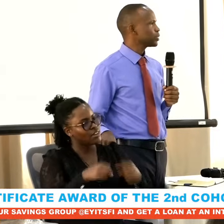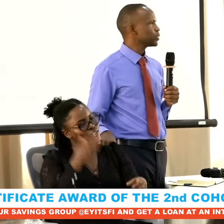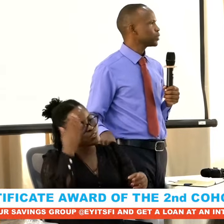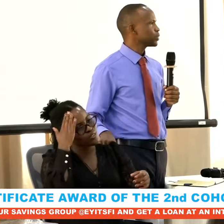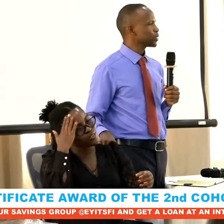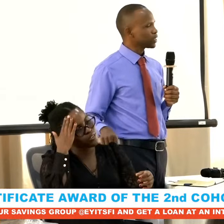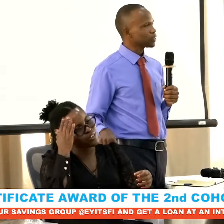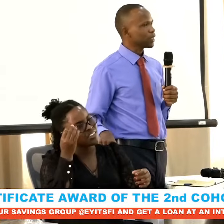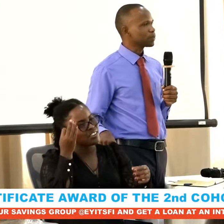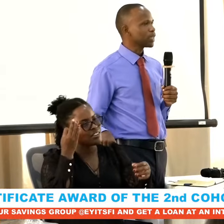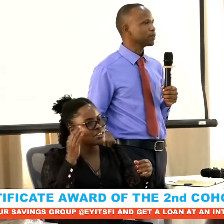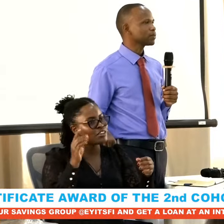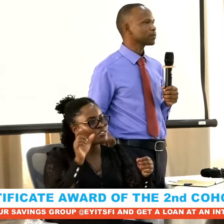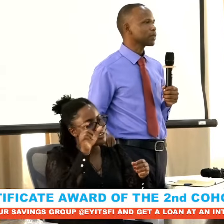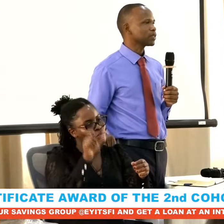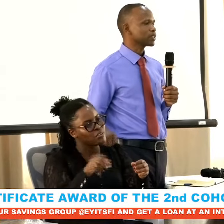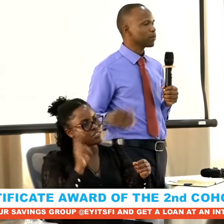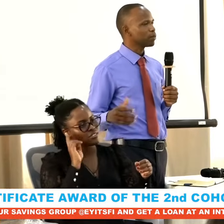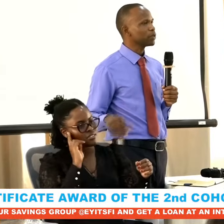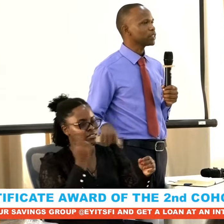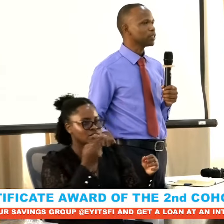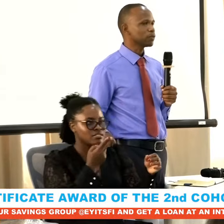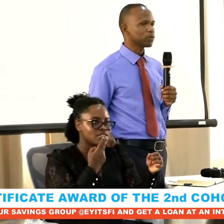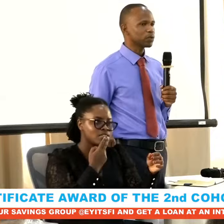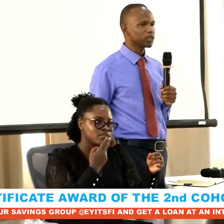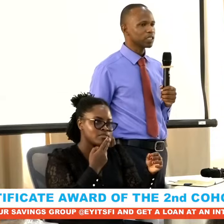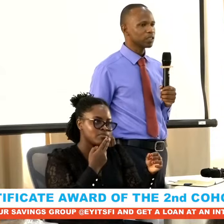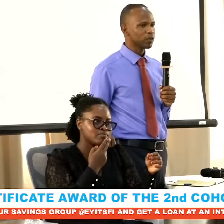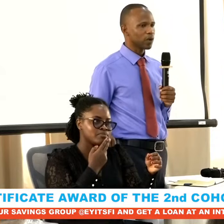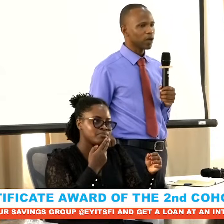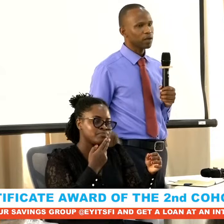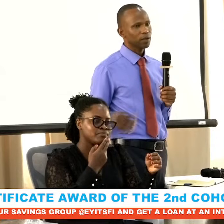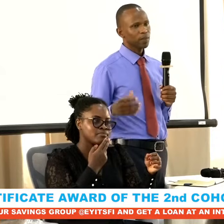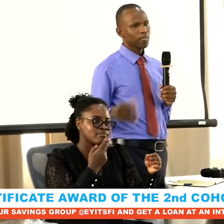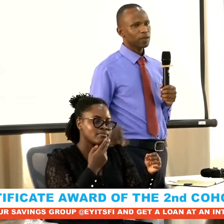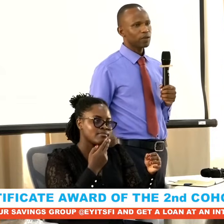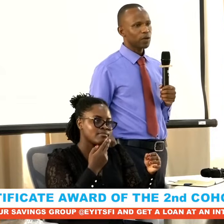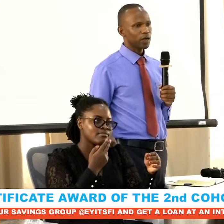that at some point he would need your